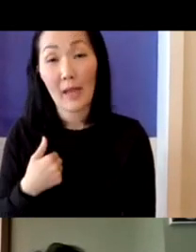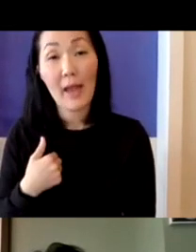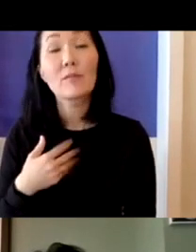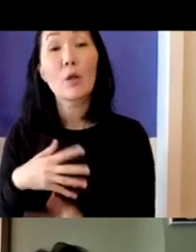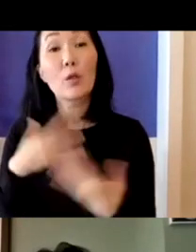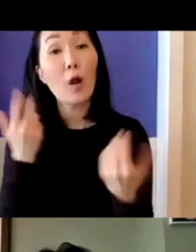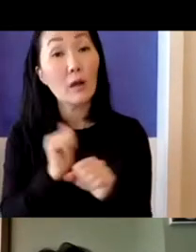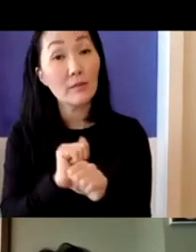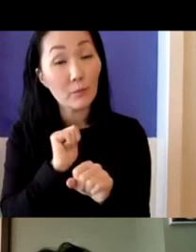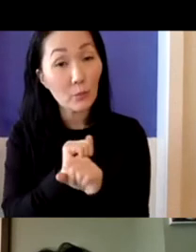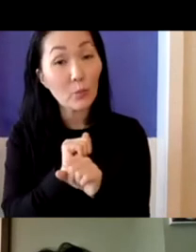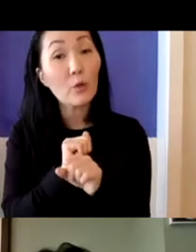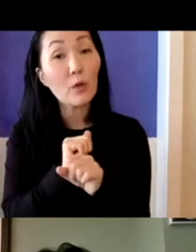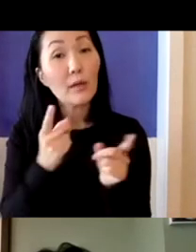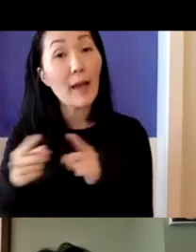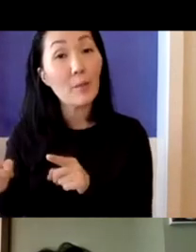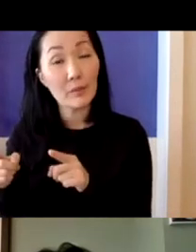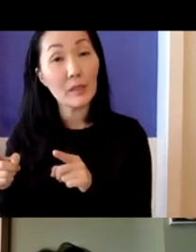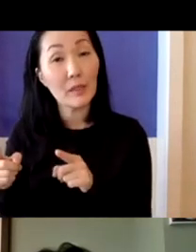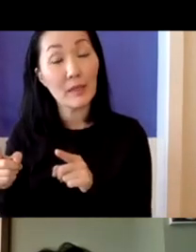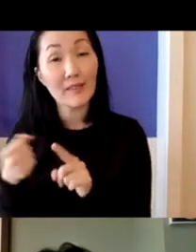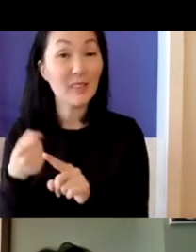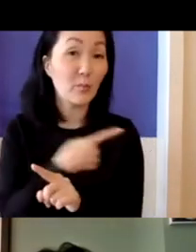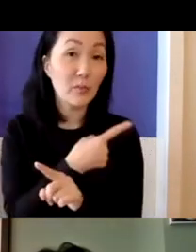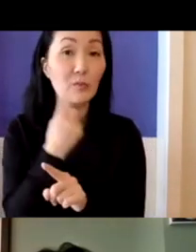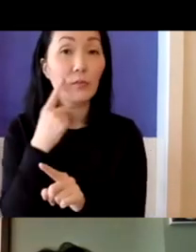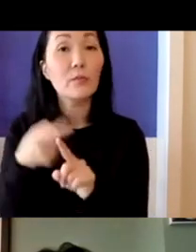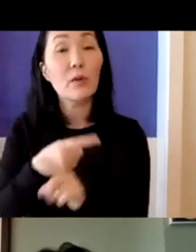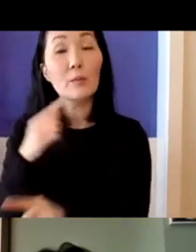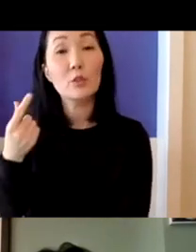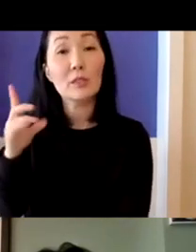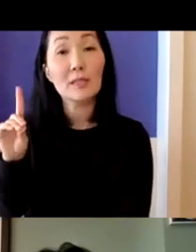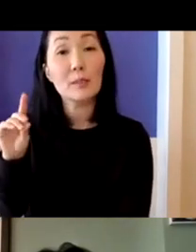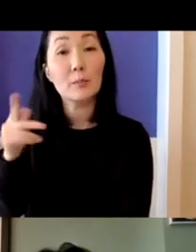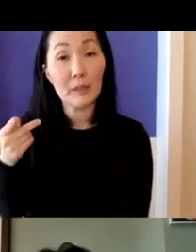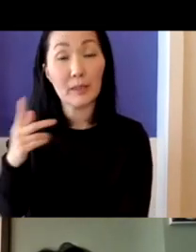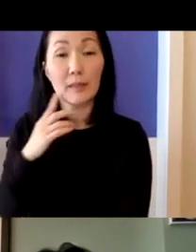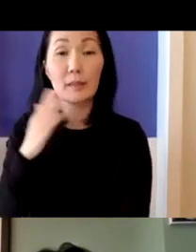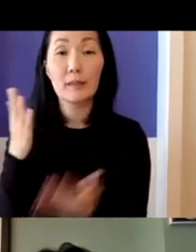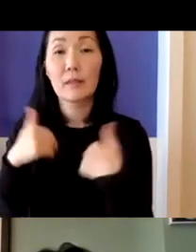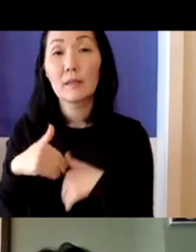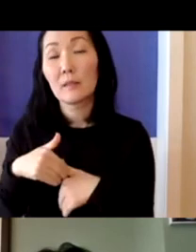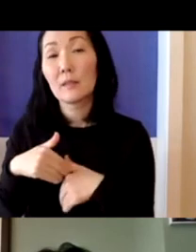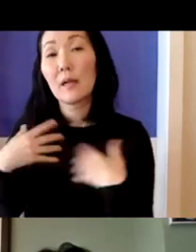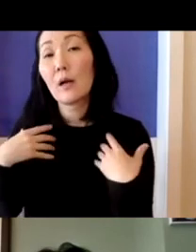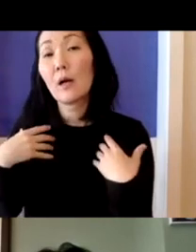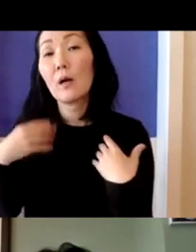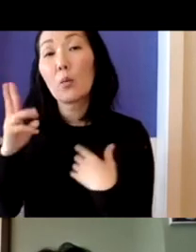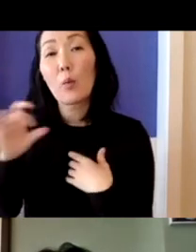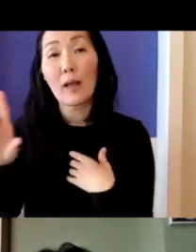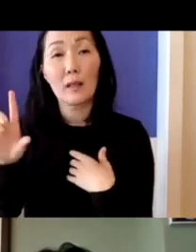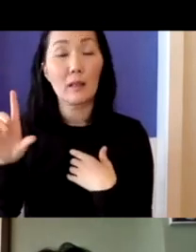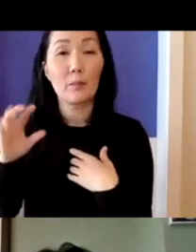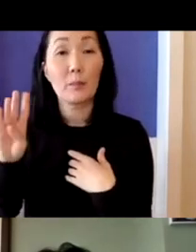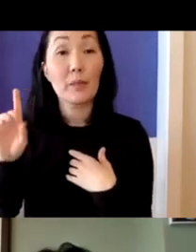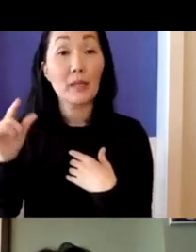around alternatives to GDP, establishing well-being, budgeting, the tools are there. I